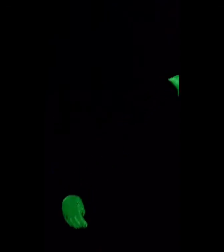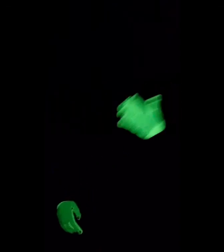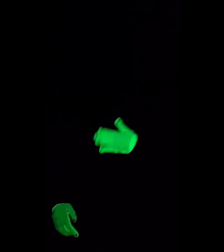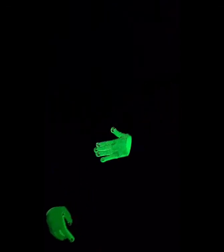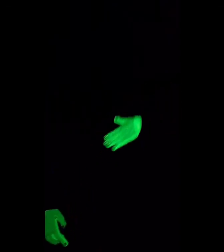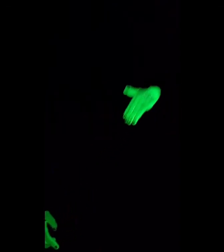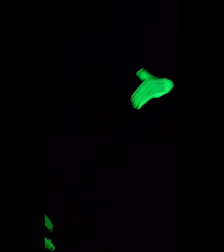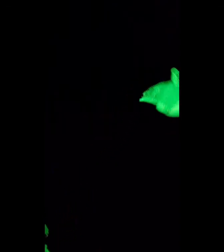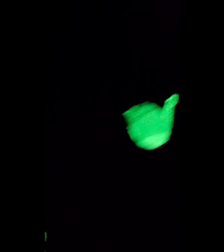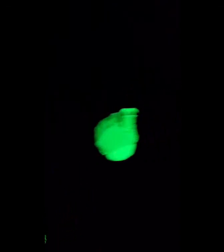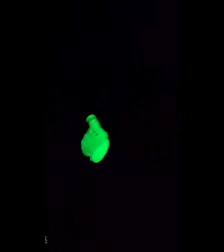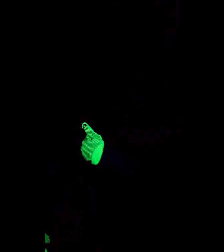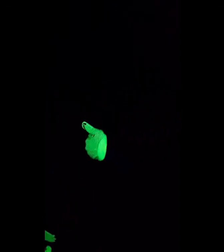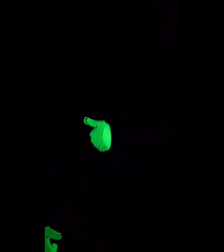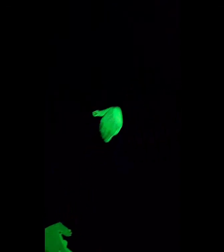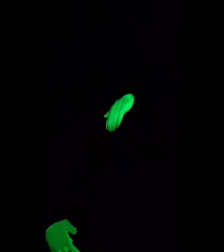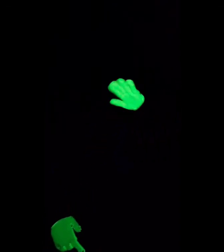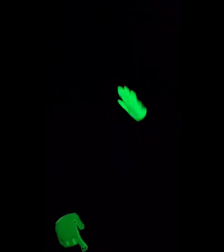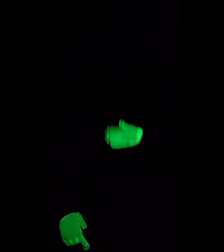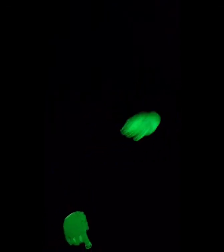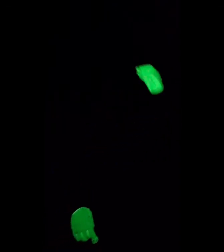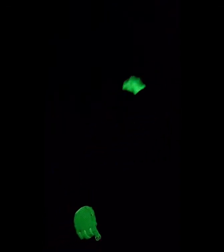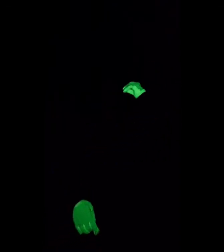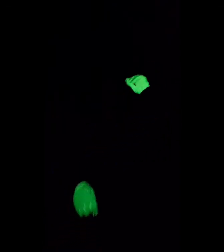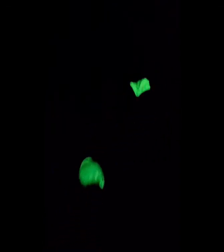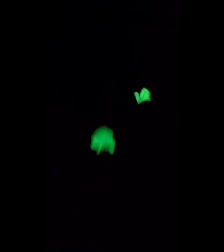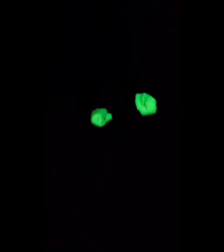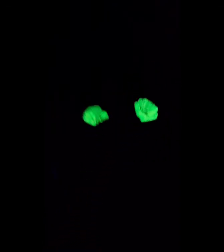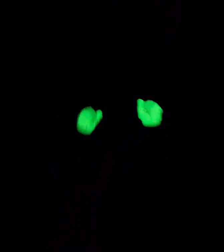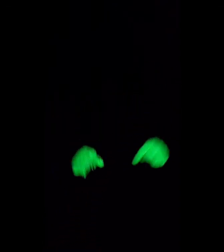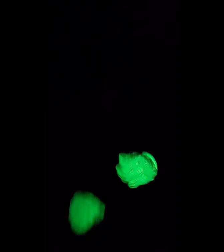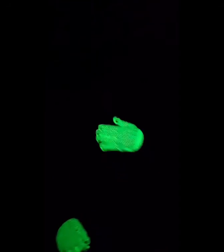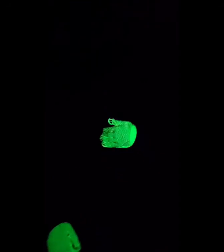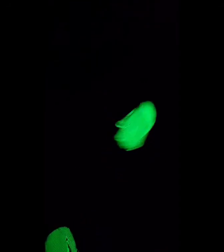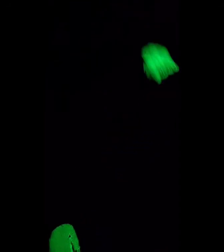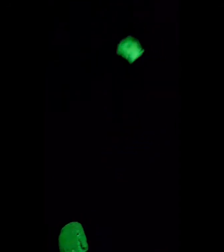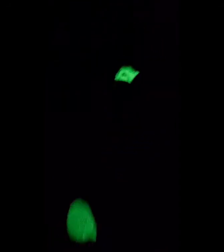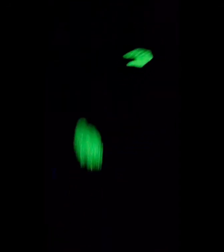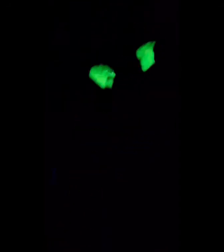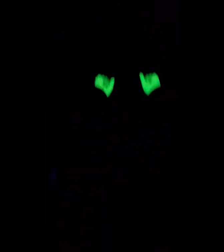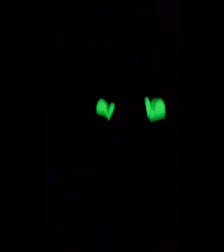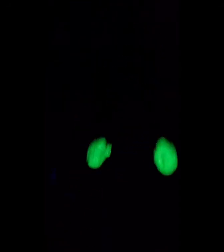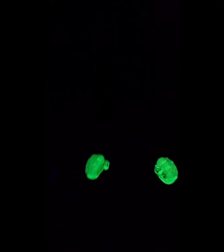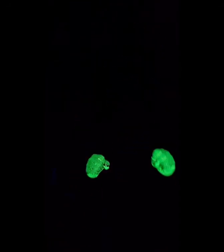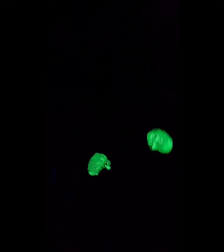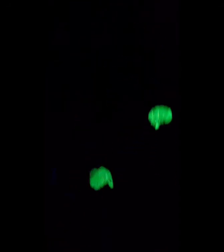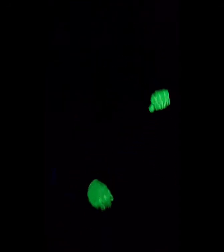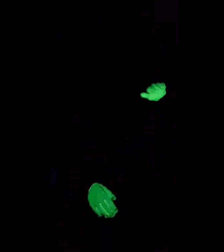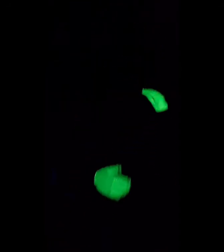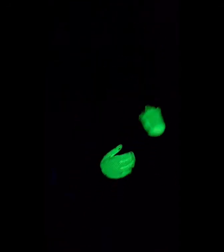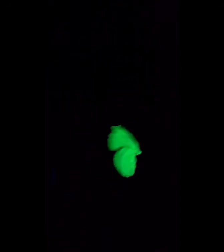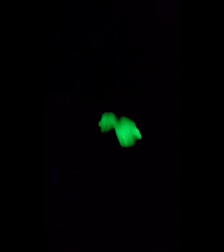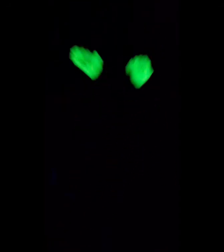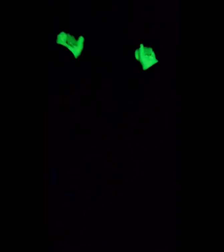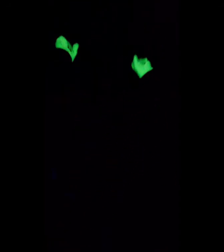my soul I know you're able and I know you can Save through the